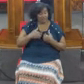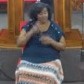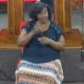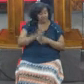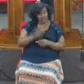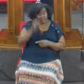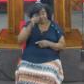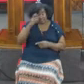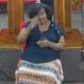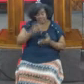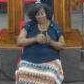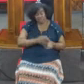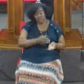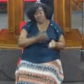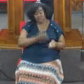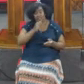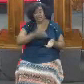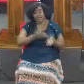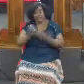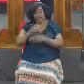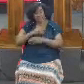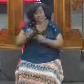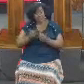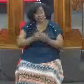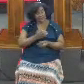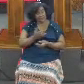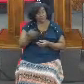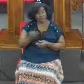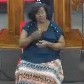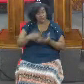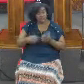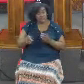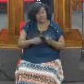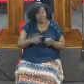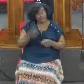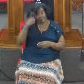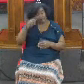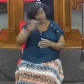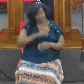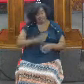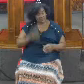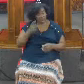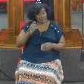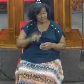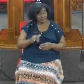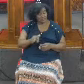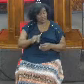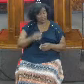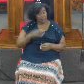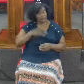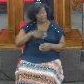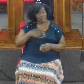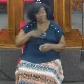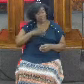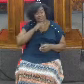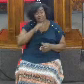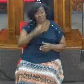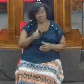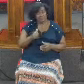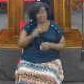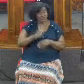understand that you ain't carrying none of it with you. Only what you have done for Christ is going to last. Please do not, church, I beg you